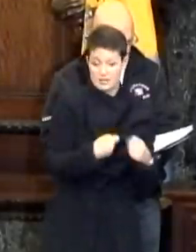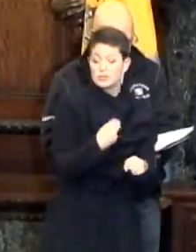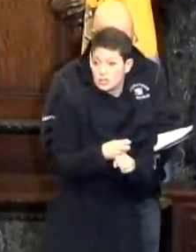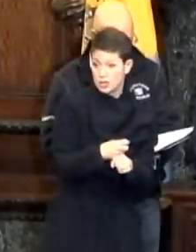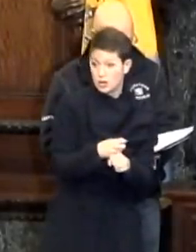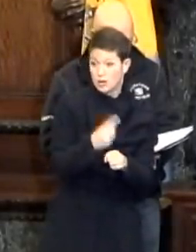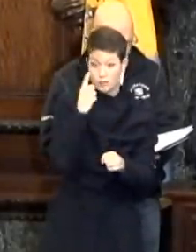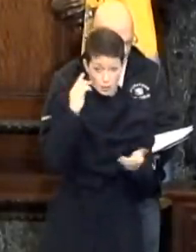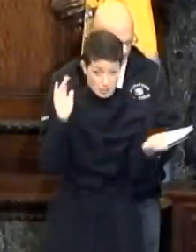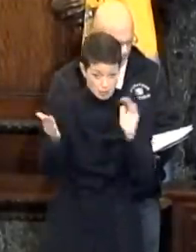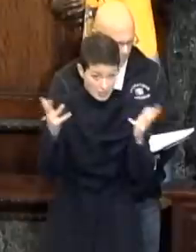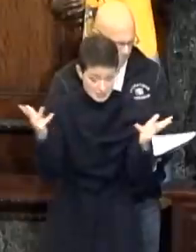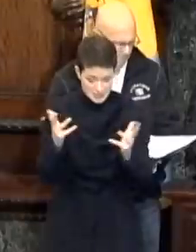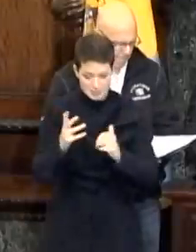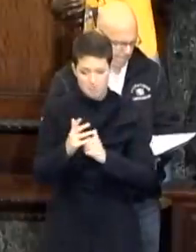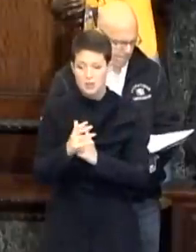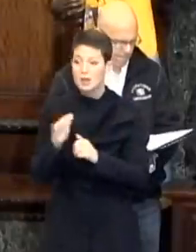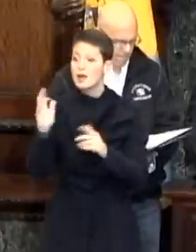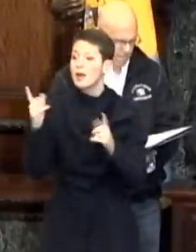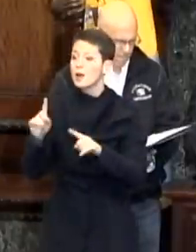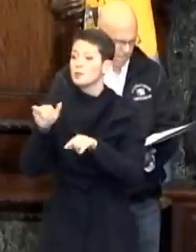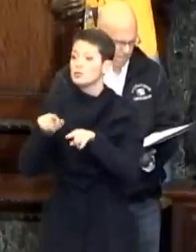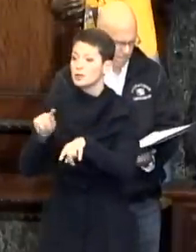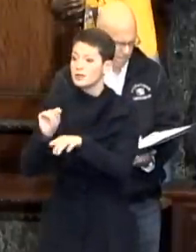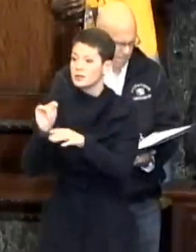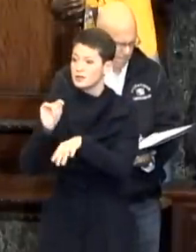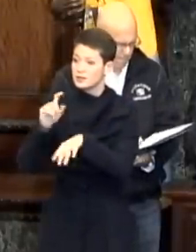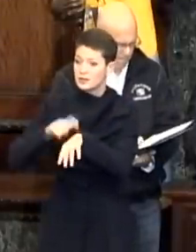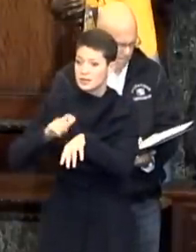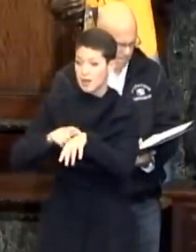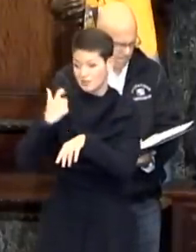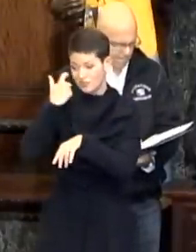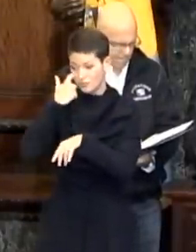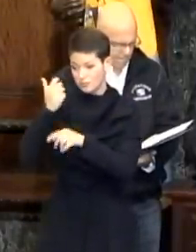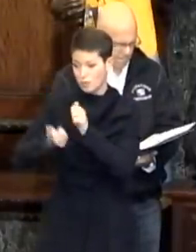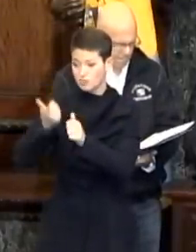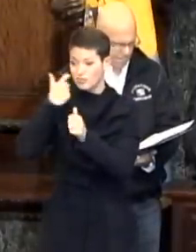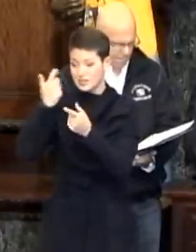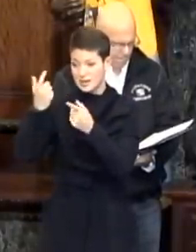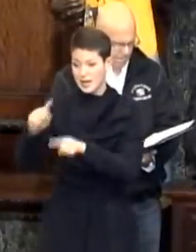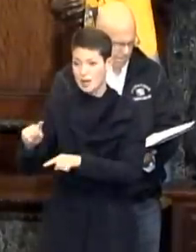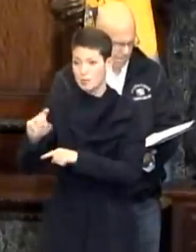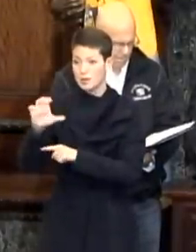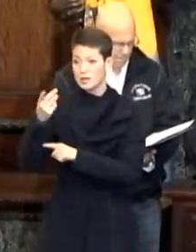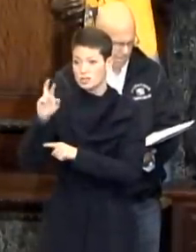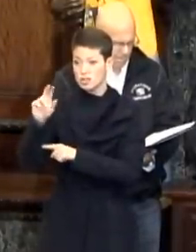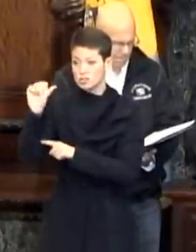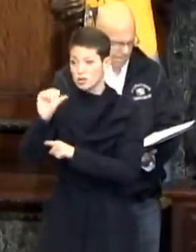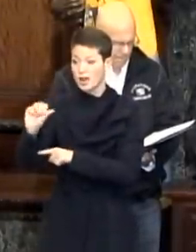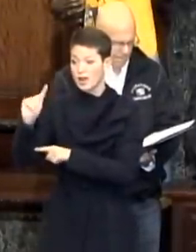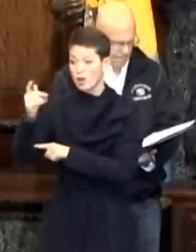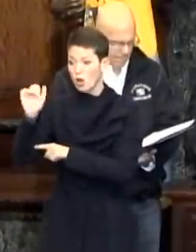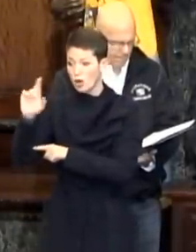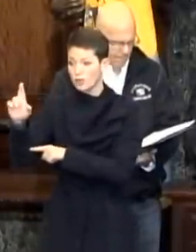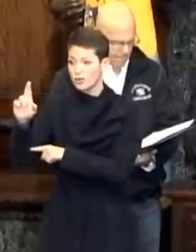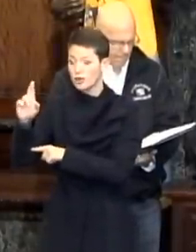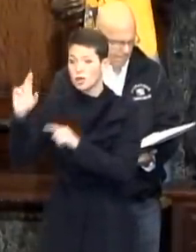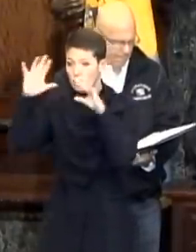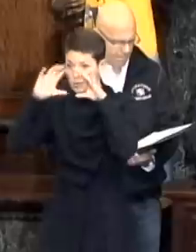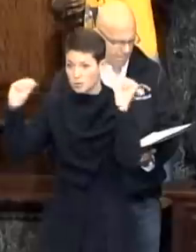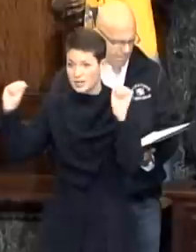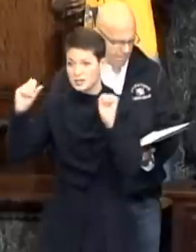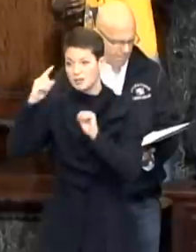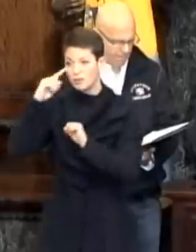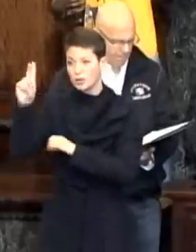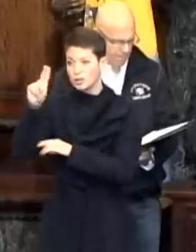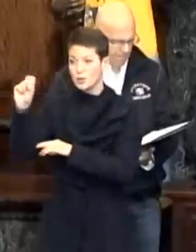For comparison, at the time that this last happened, Chester A. Arthur was president of the United States of